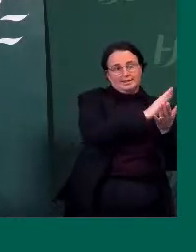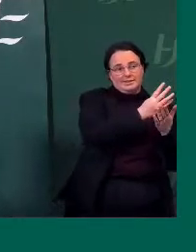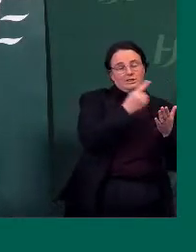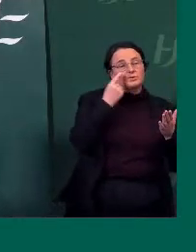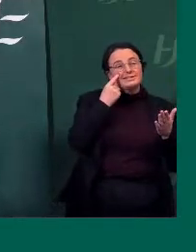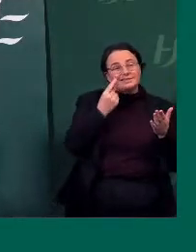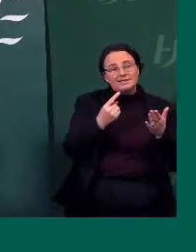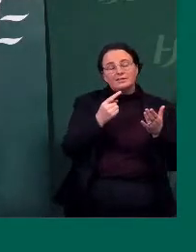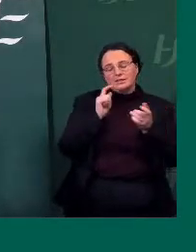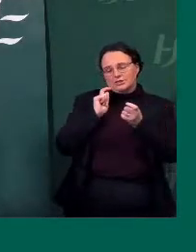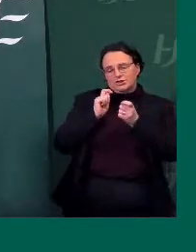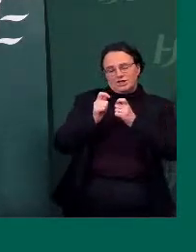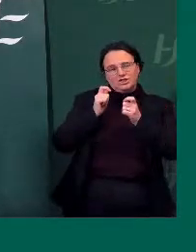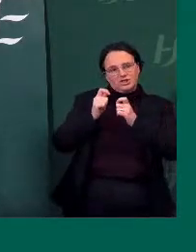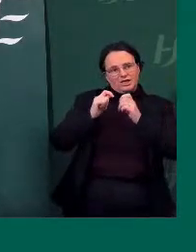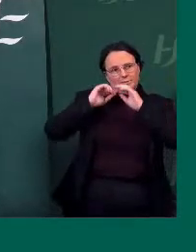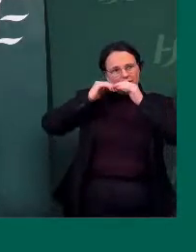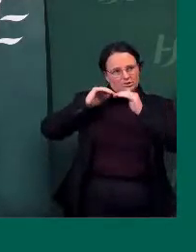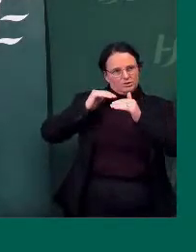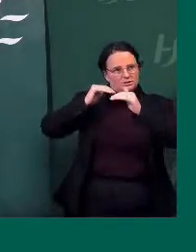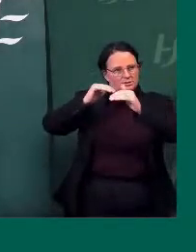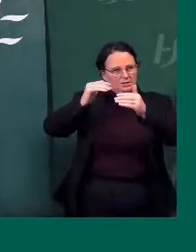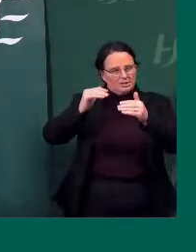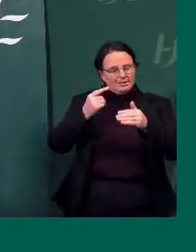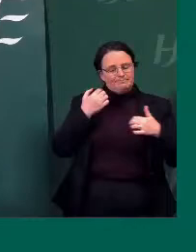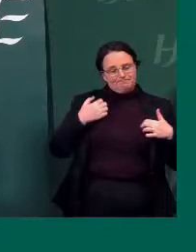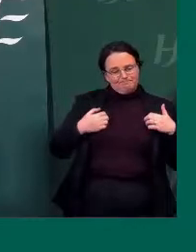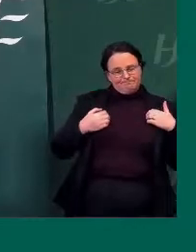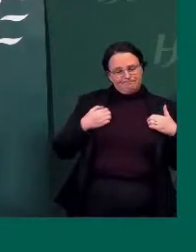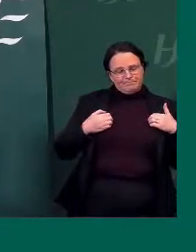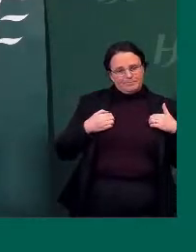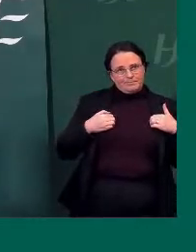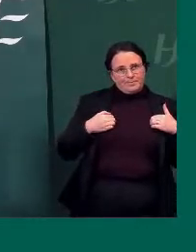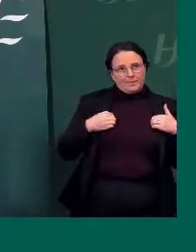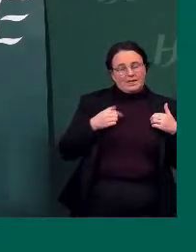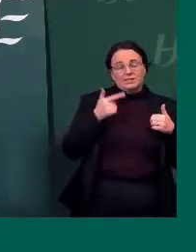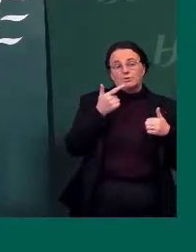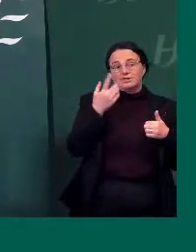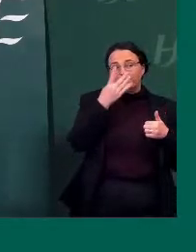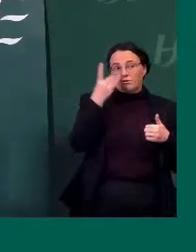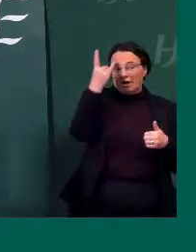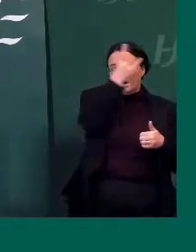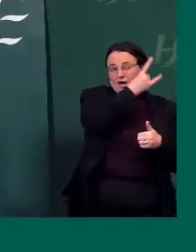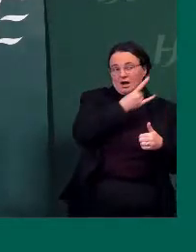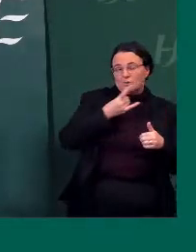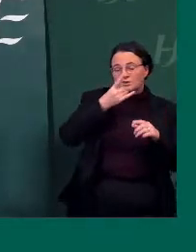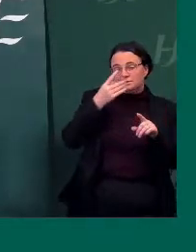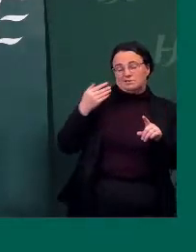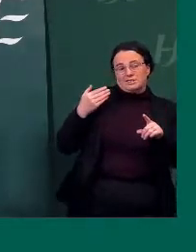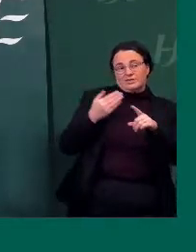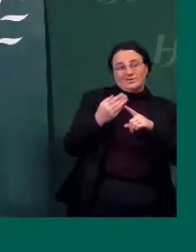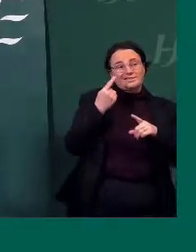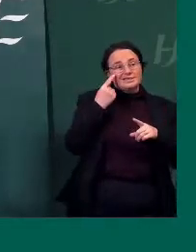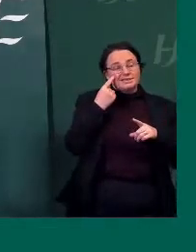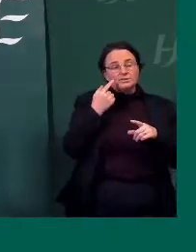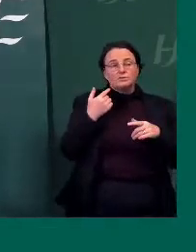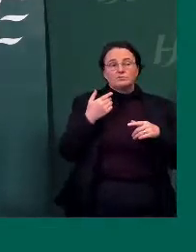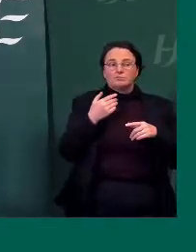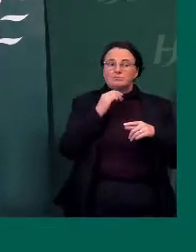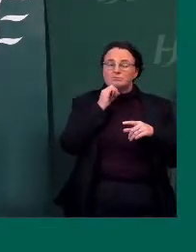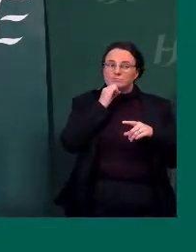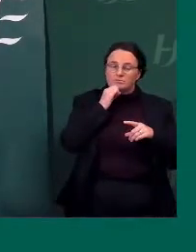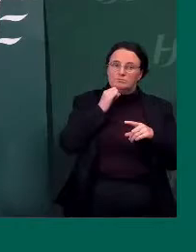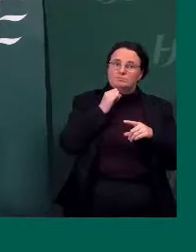pattern. And we can see, just interestingly, in the last 24 hours or so, we have actually seen a significant increase